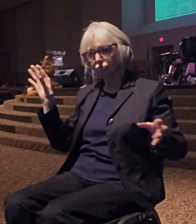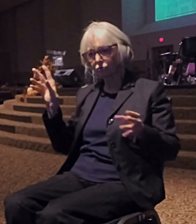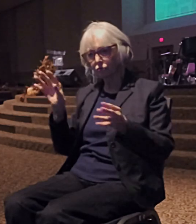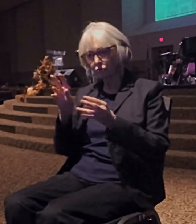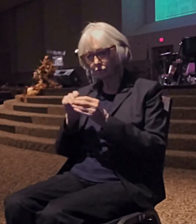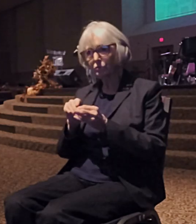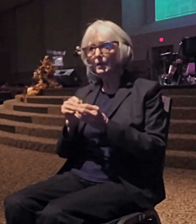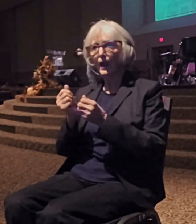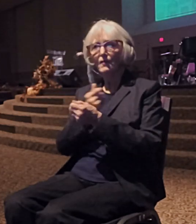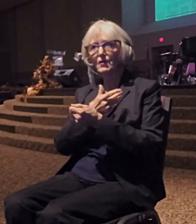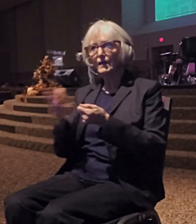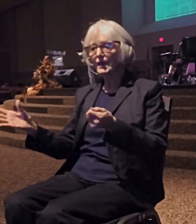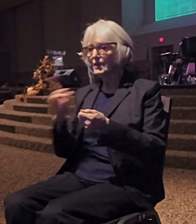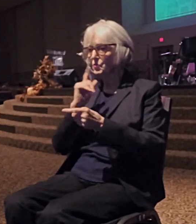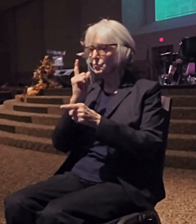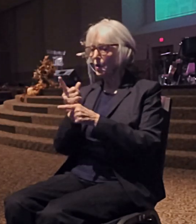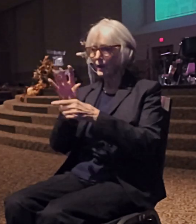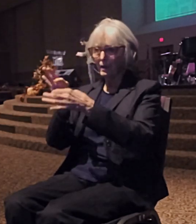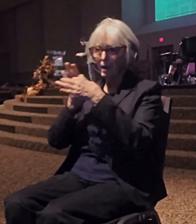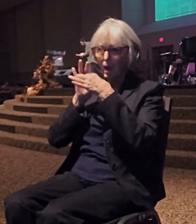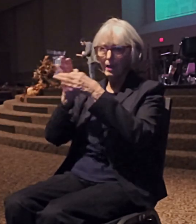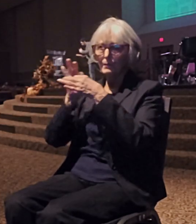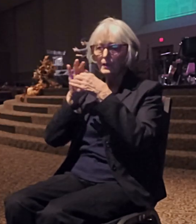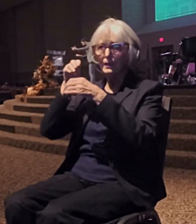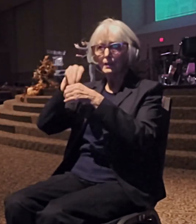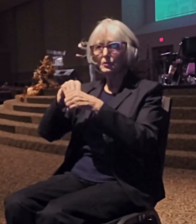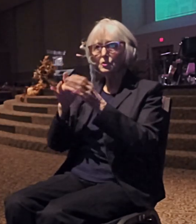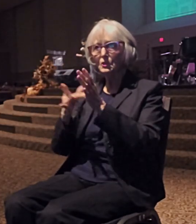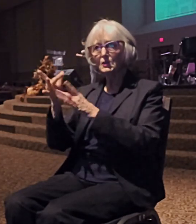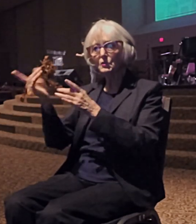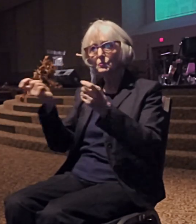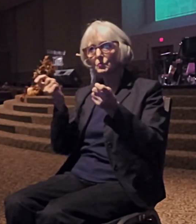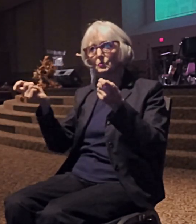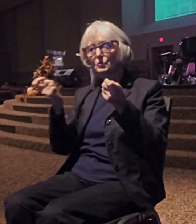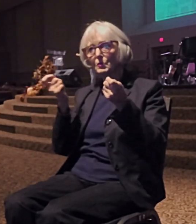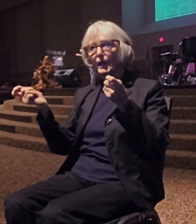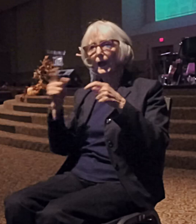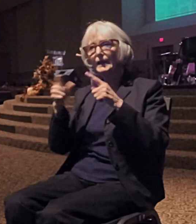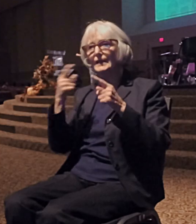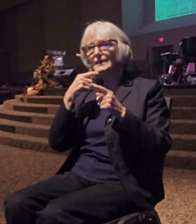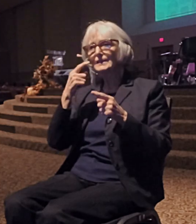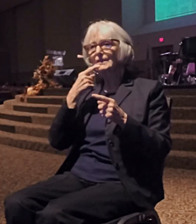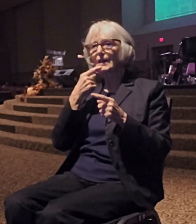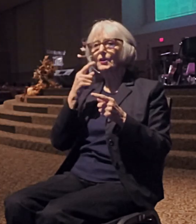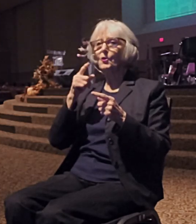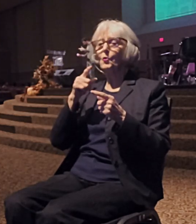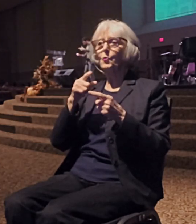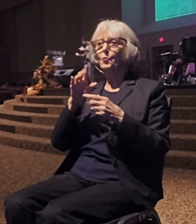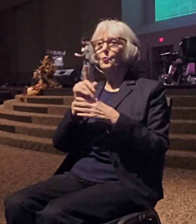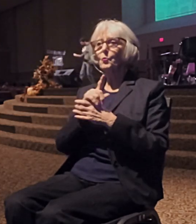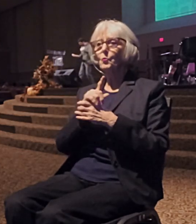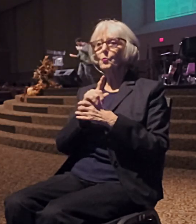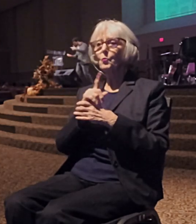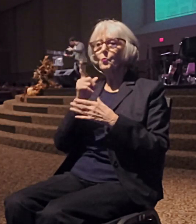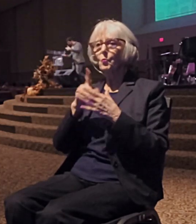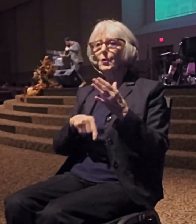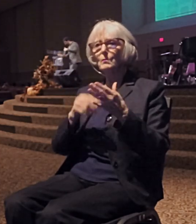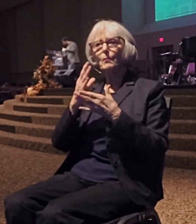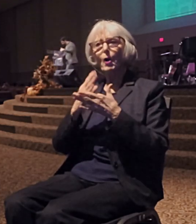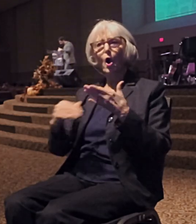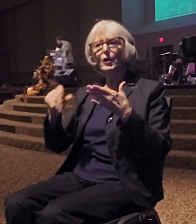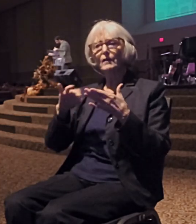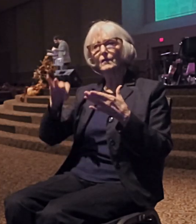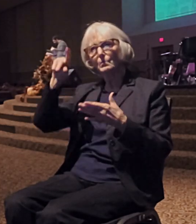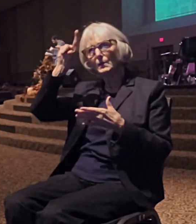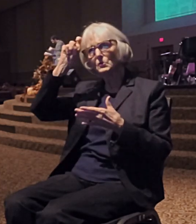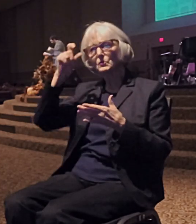into right alignment under Jesus' rule. And here he says the mystery. Where does he go? What part of the mystery is